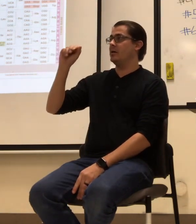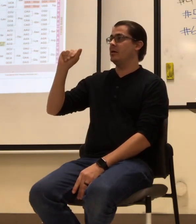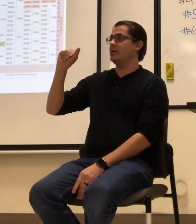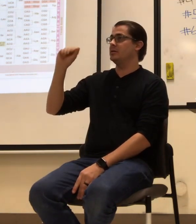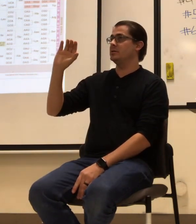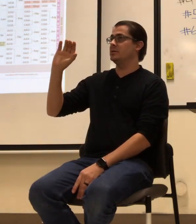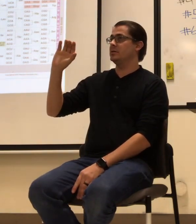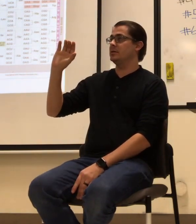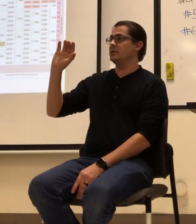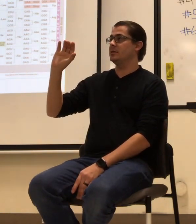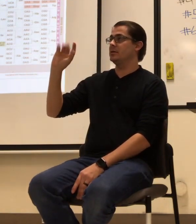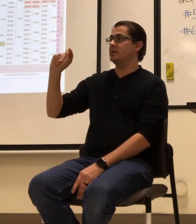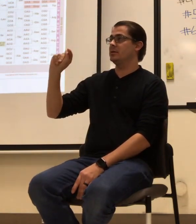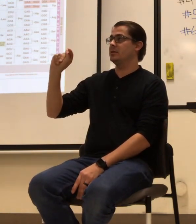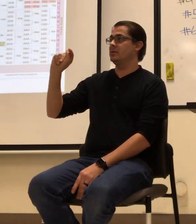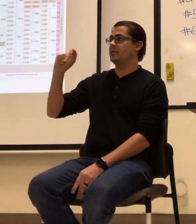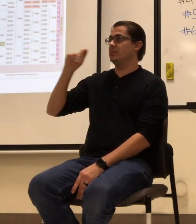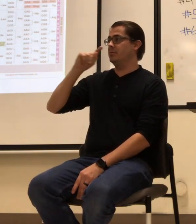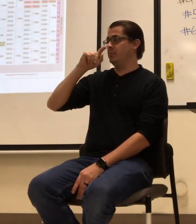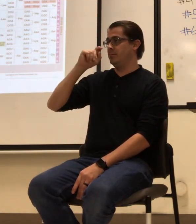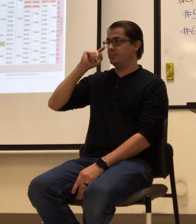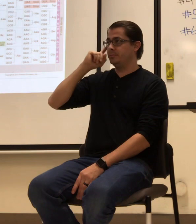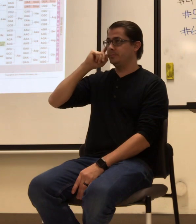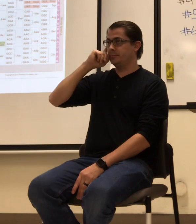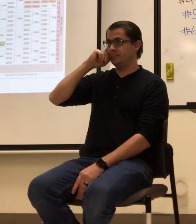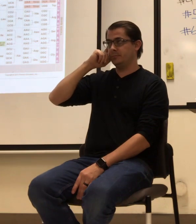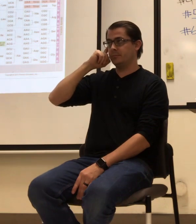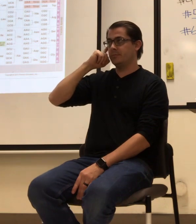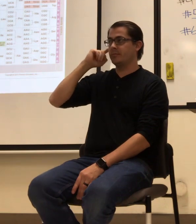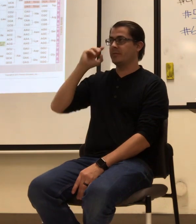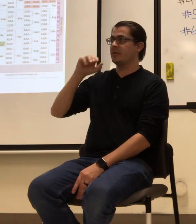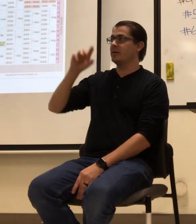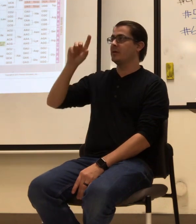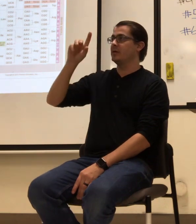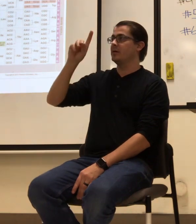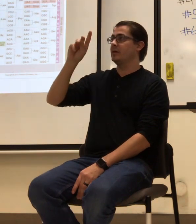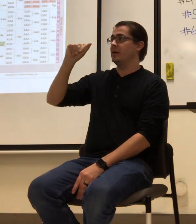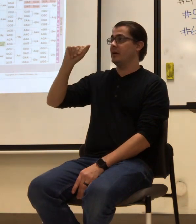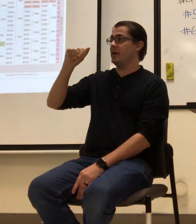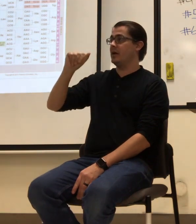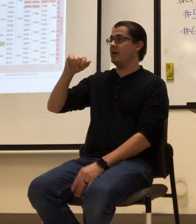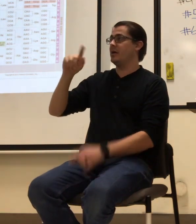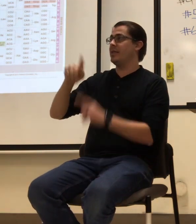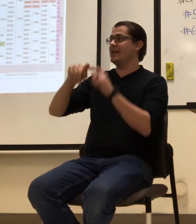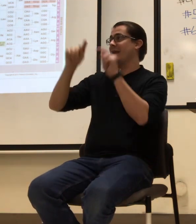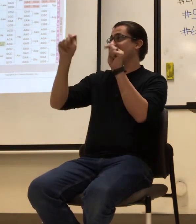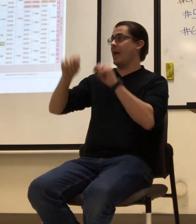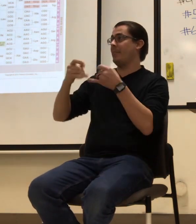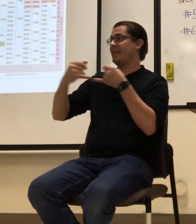C, T. So this is our DNA, this is our template strand.